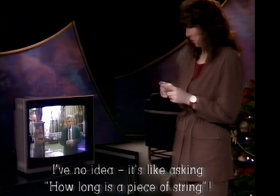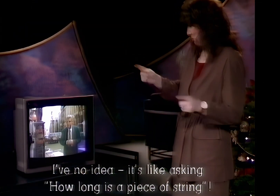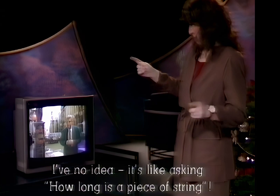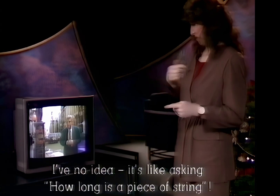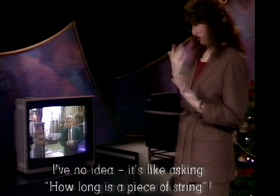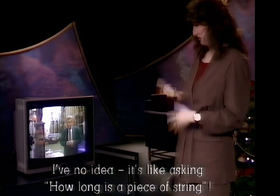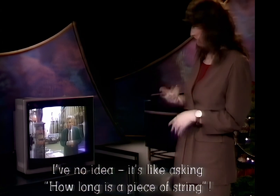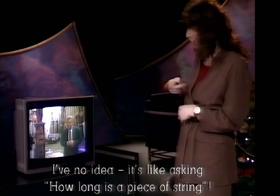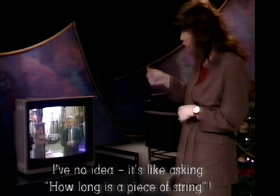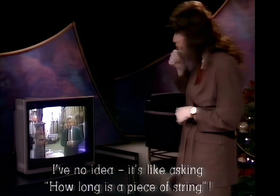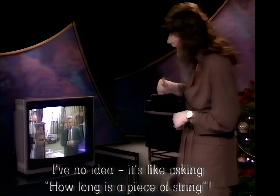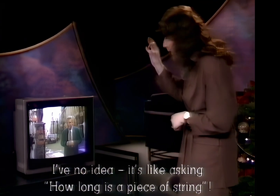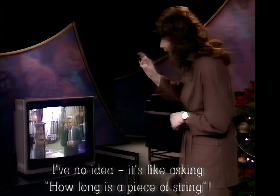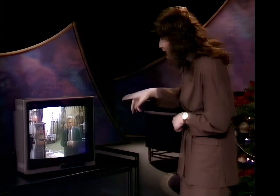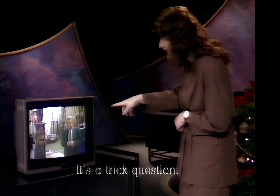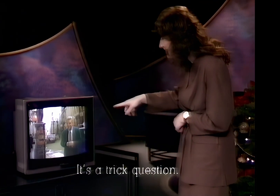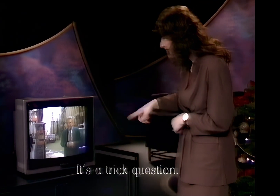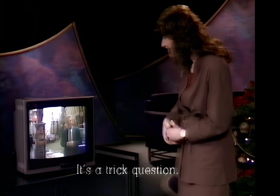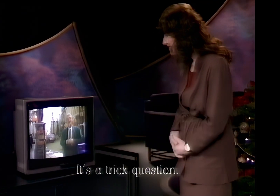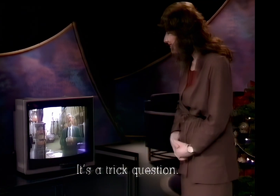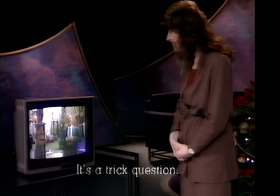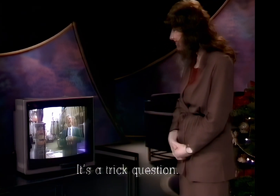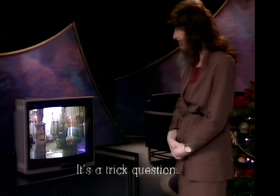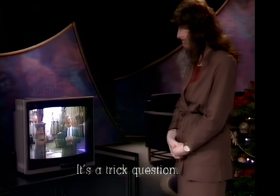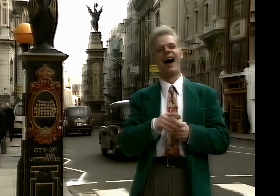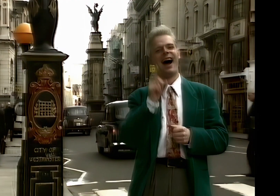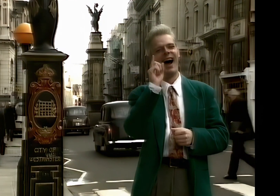It's like asking how long's a piece of string. This is a trick question.